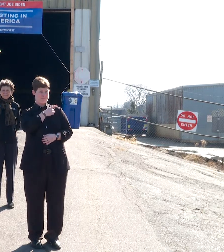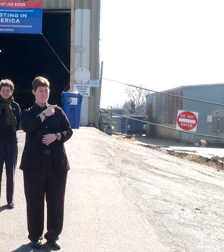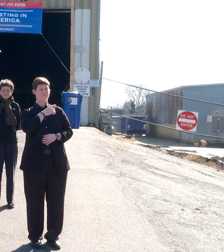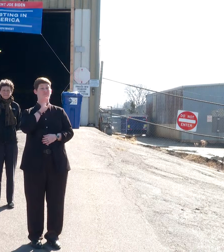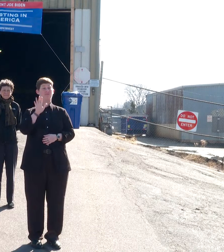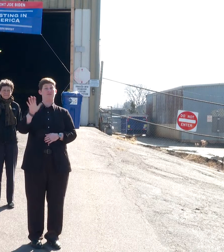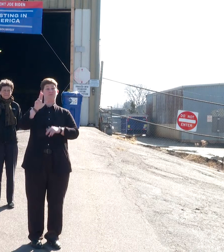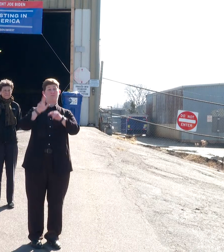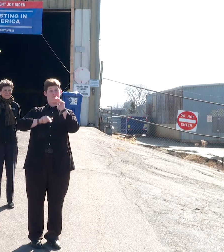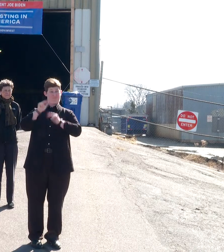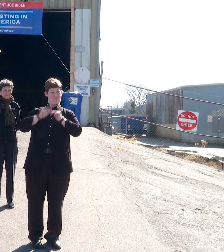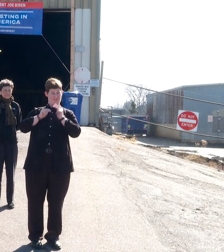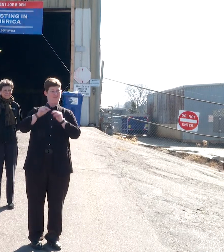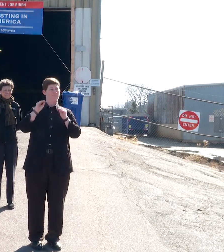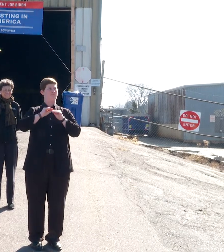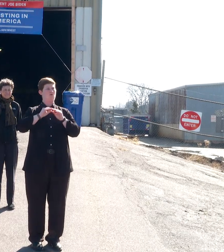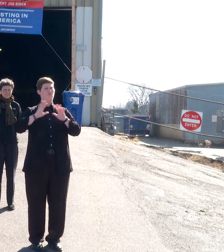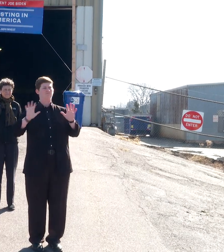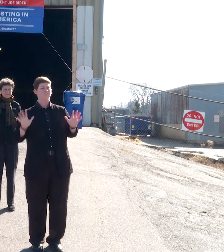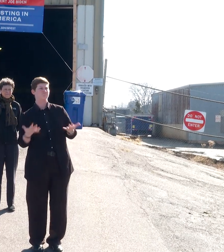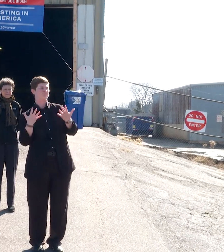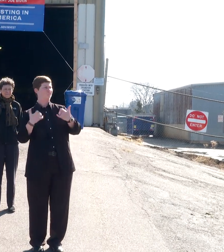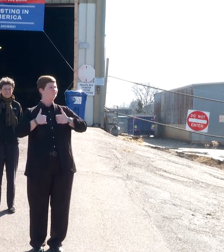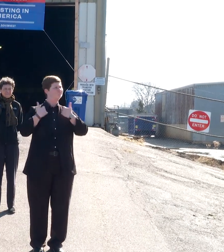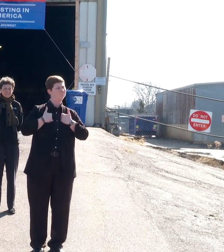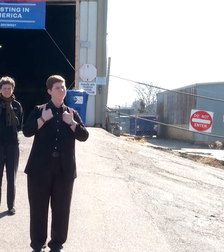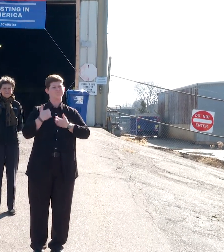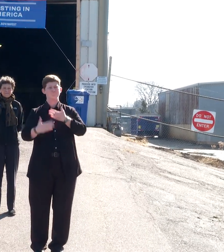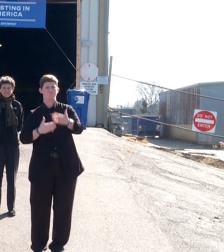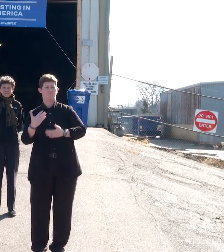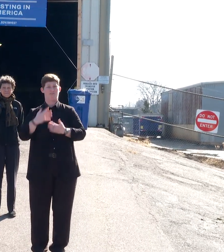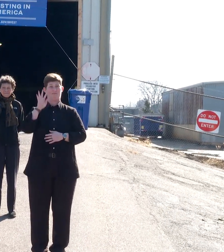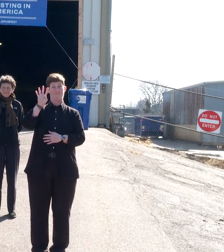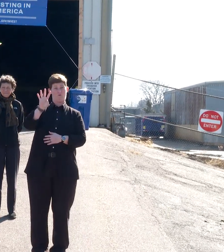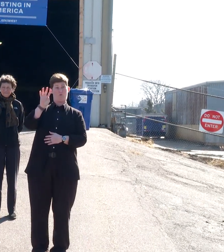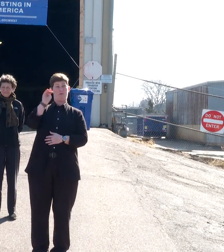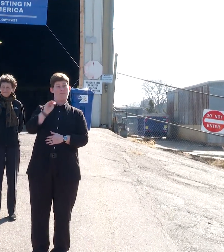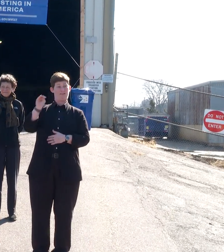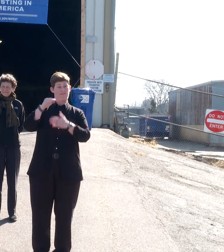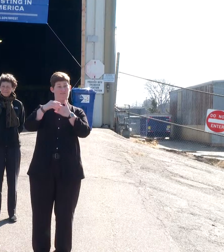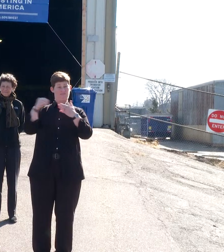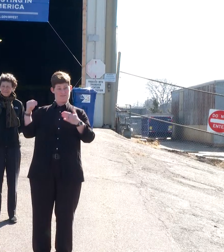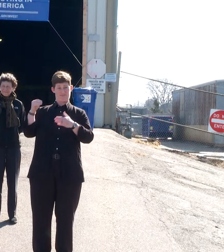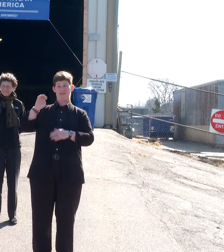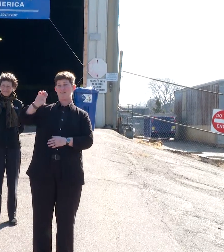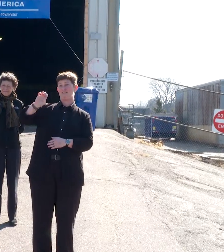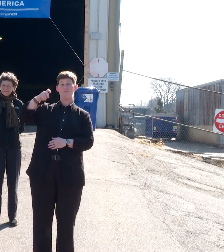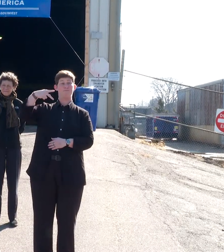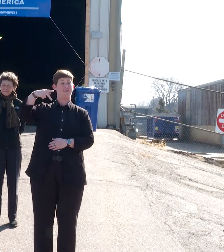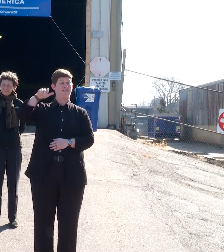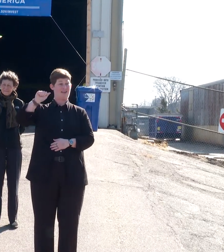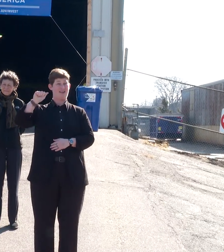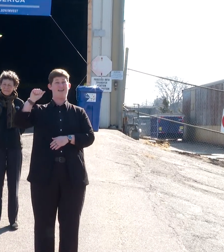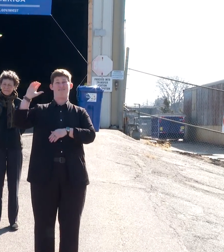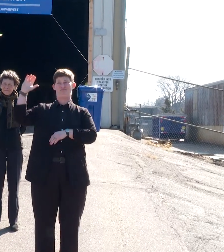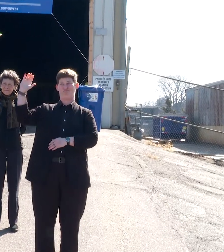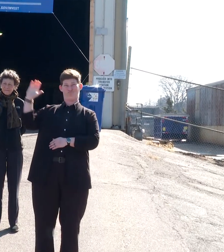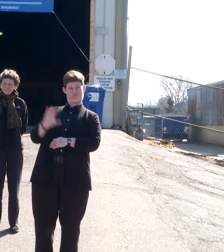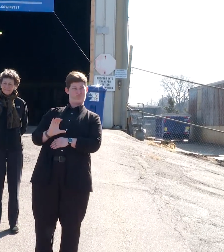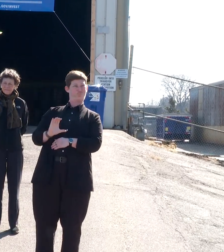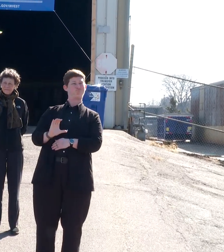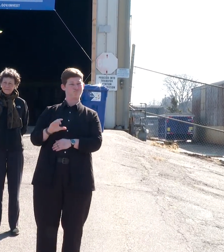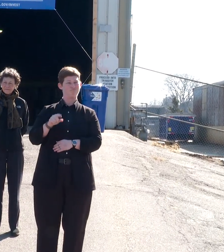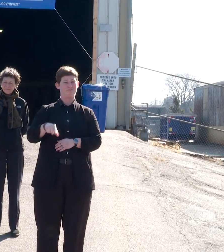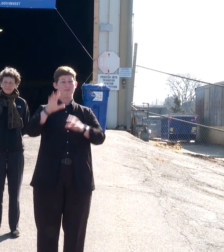back to life. With the help of $4 million from the EPA, thank you so much to the EPA and the Biden